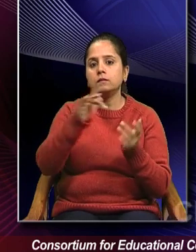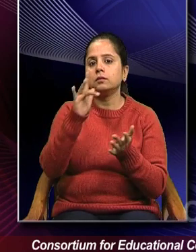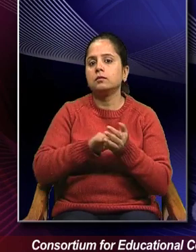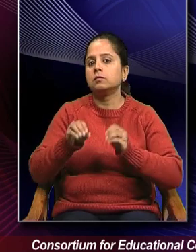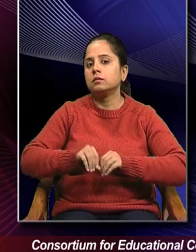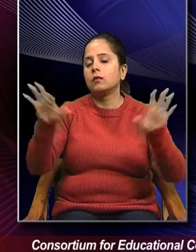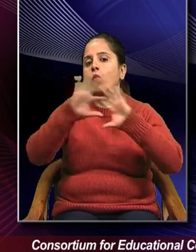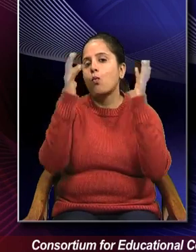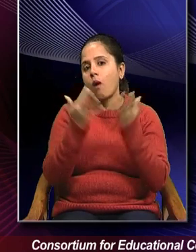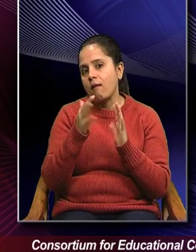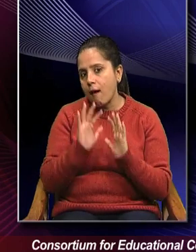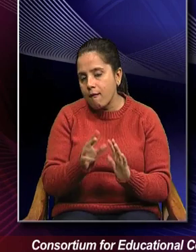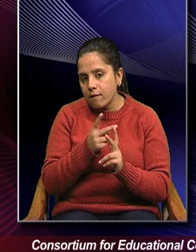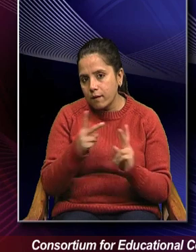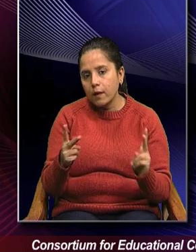of the world.